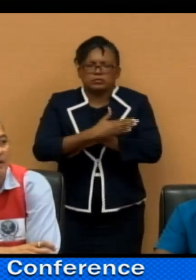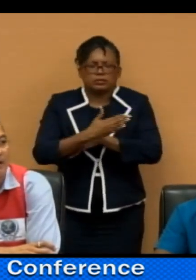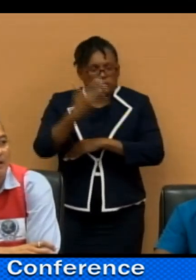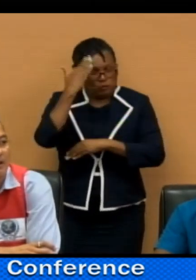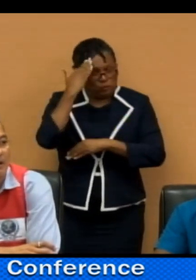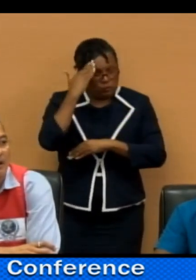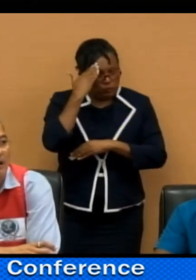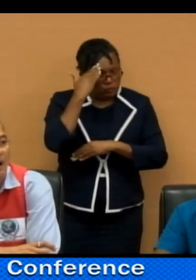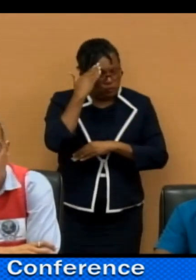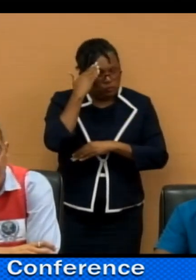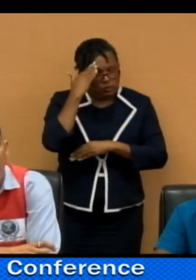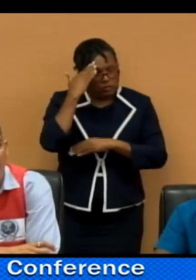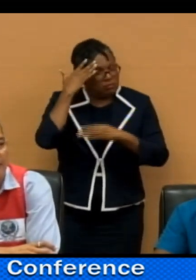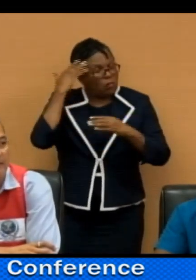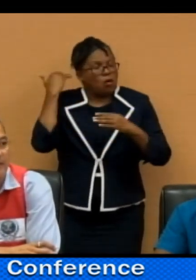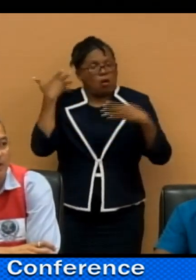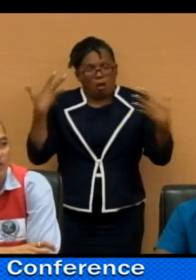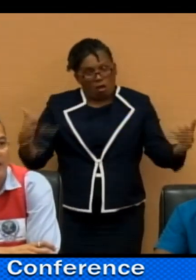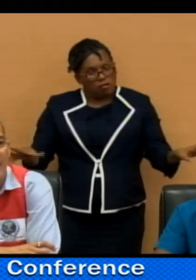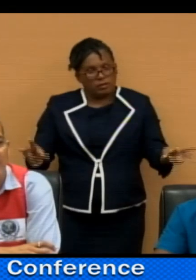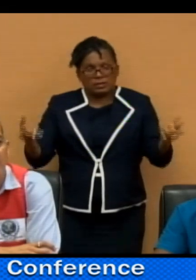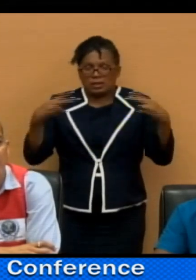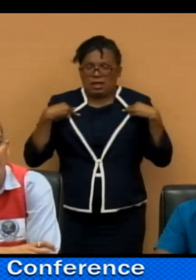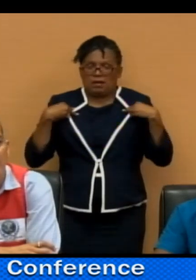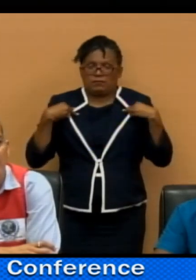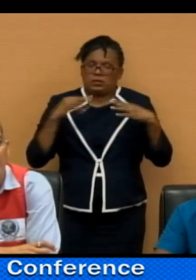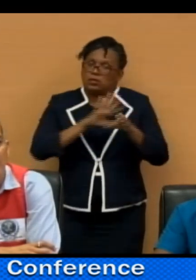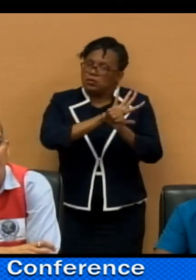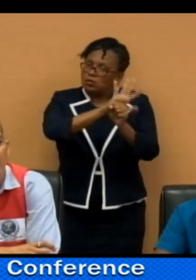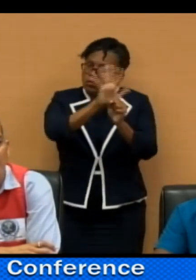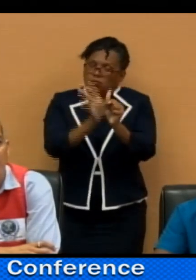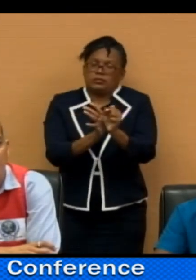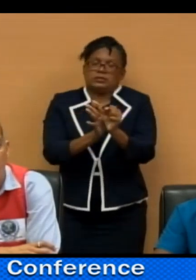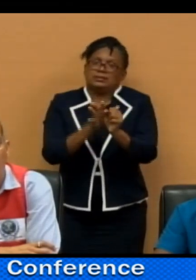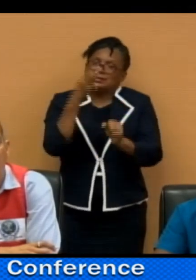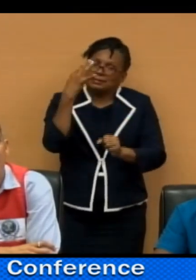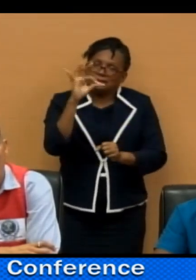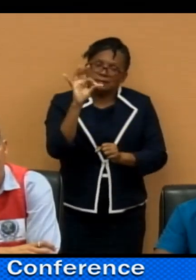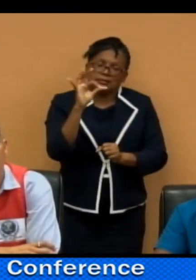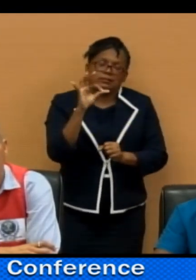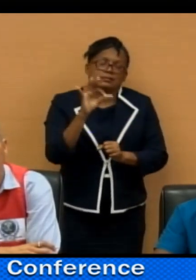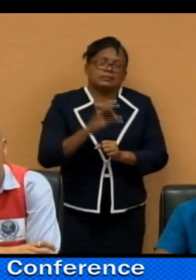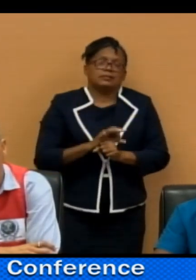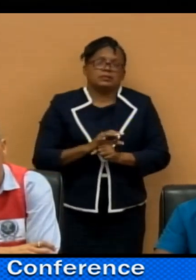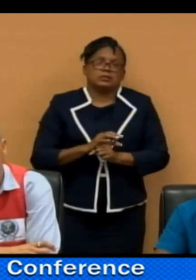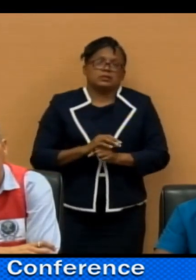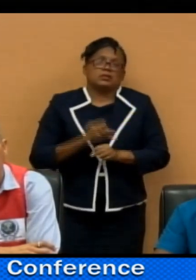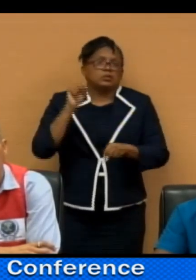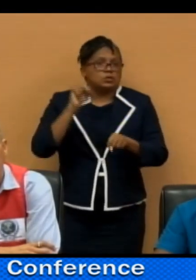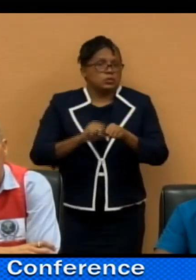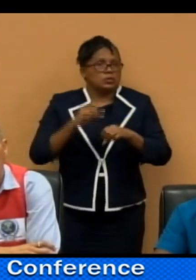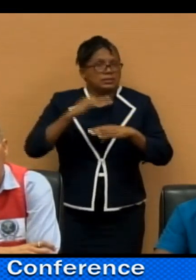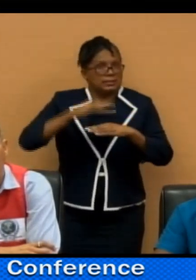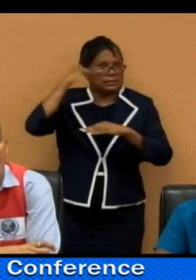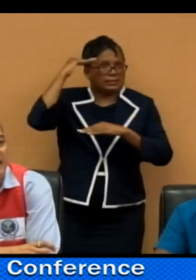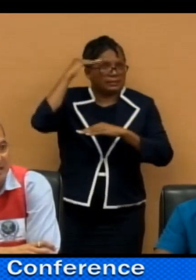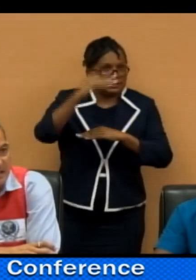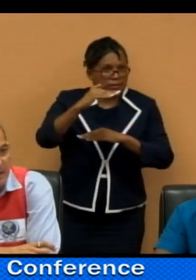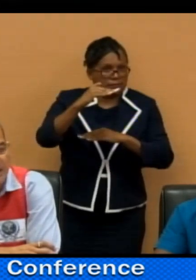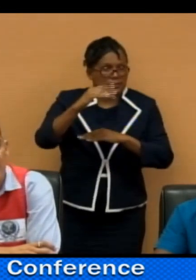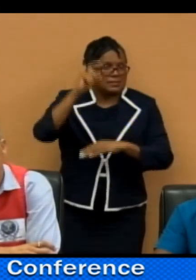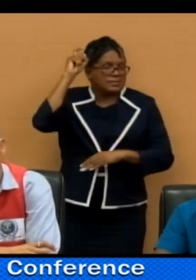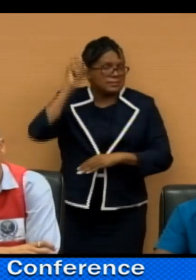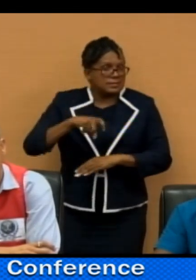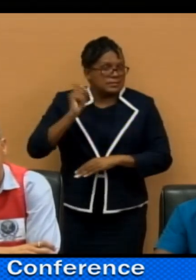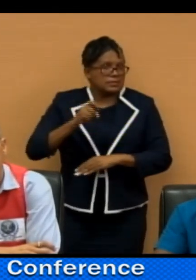with already have COVID-19. So the steps that we are taking are the